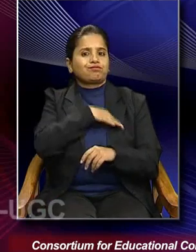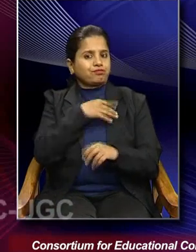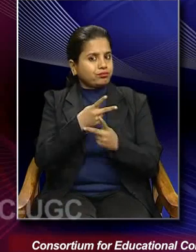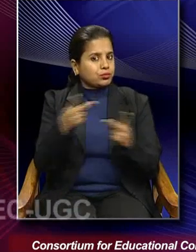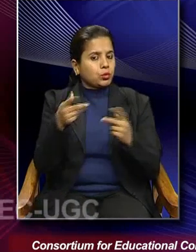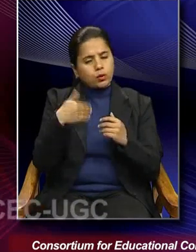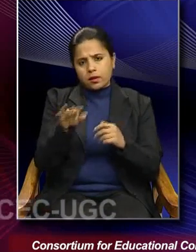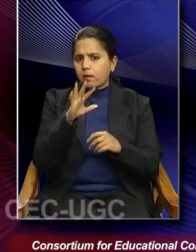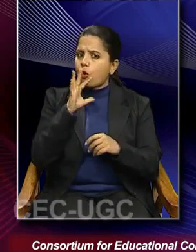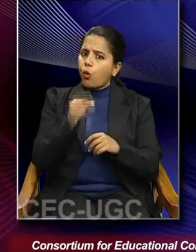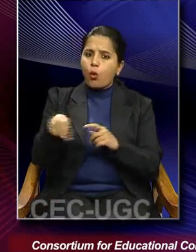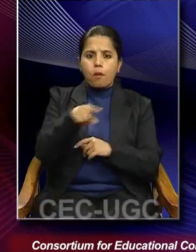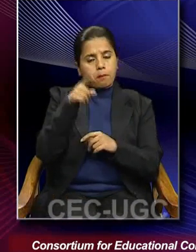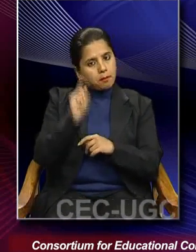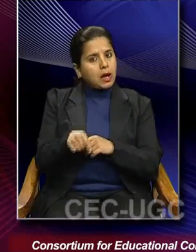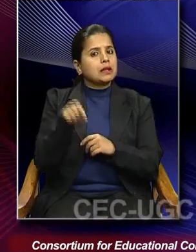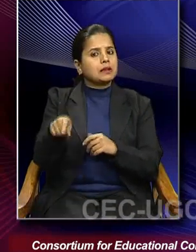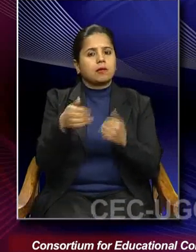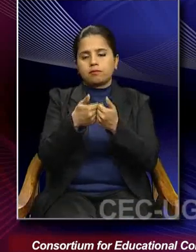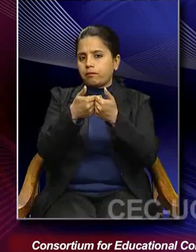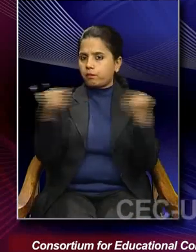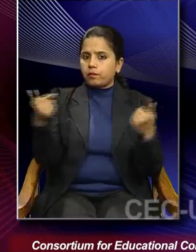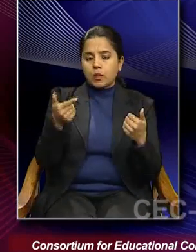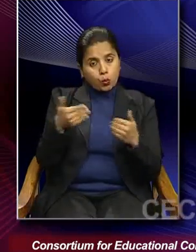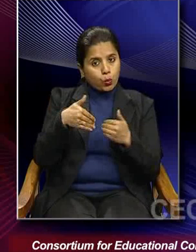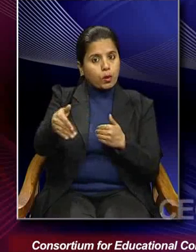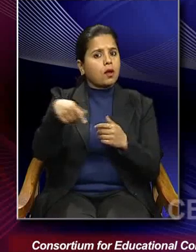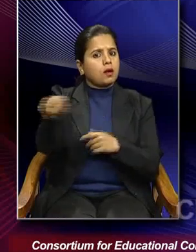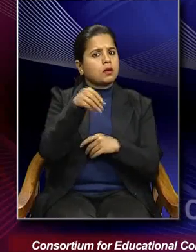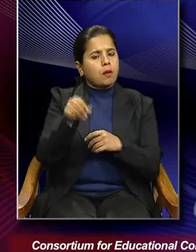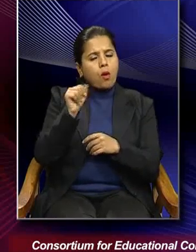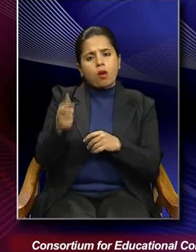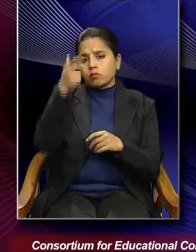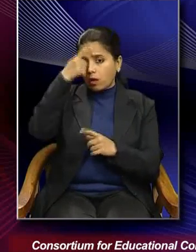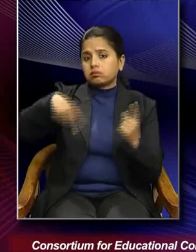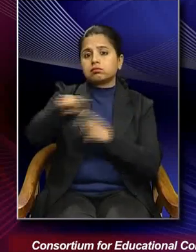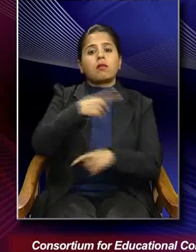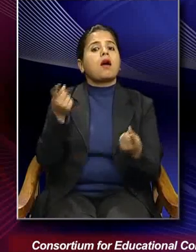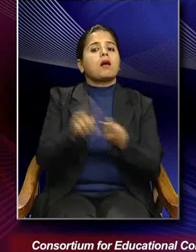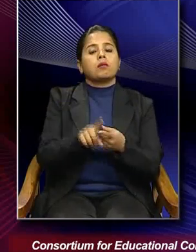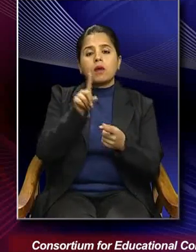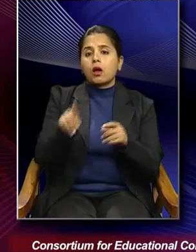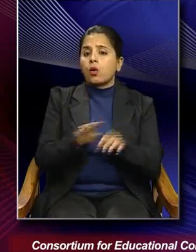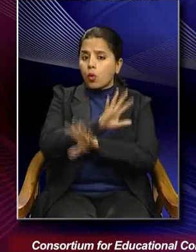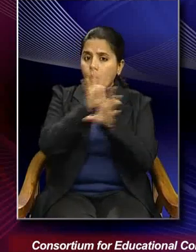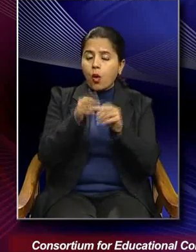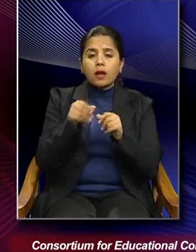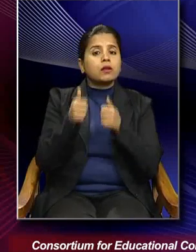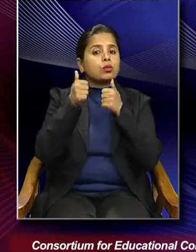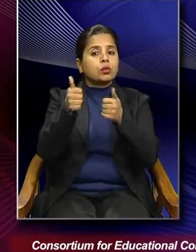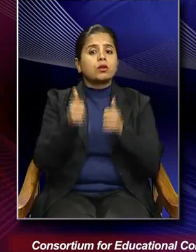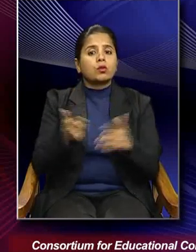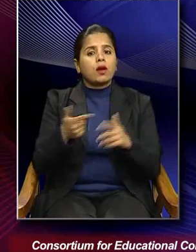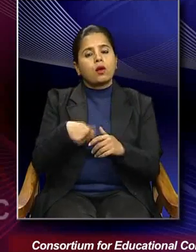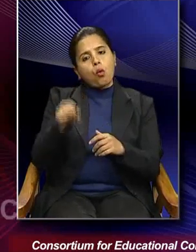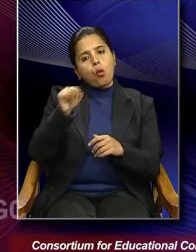definitely have to depart and will be in a worse off situation, but the overall outcome will be